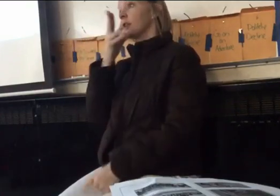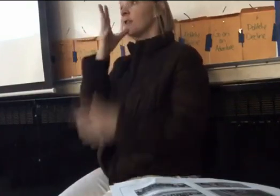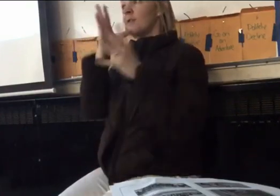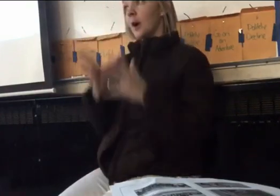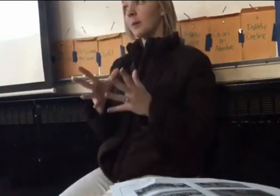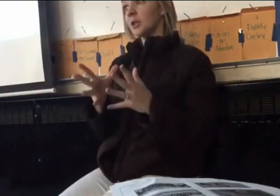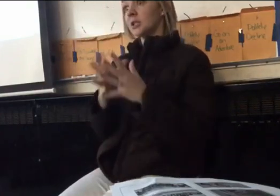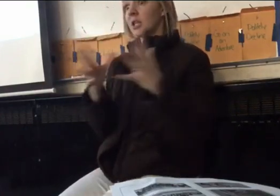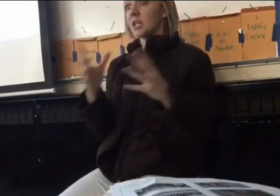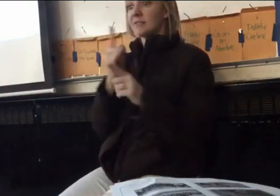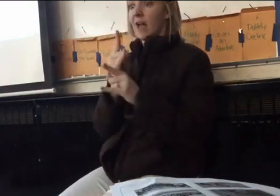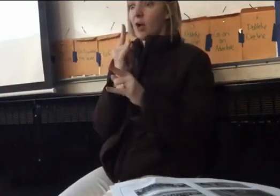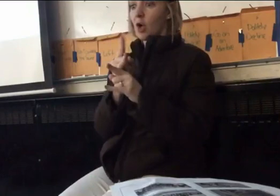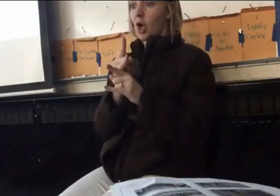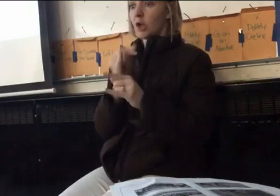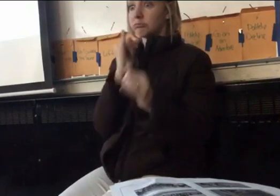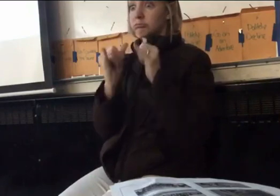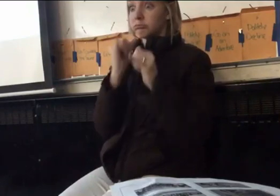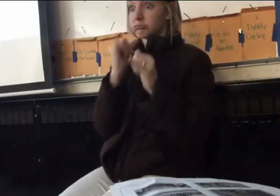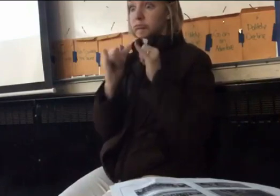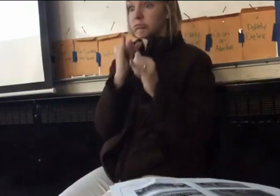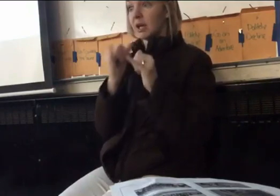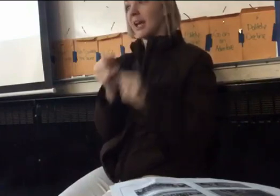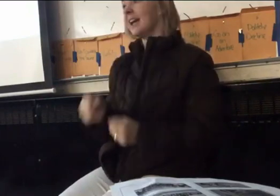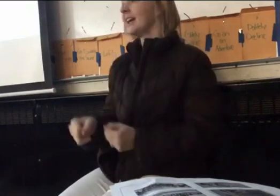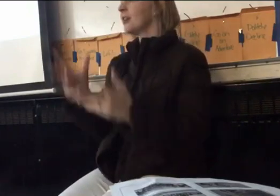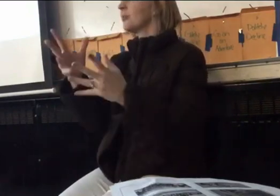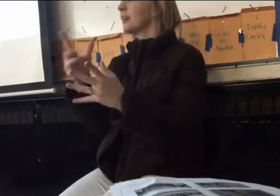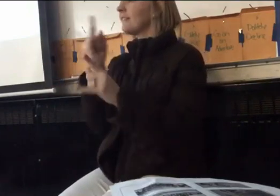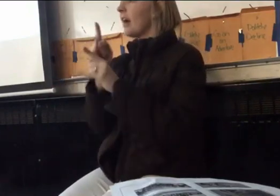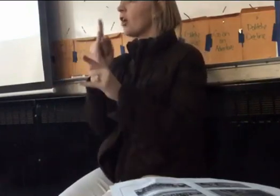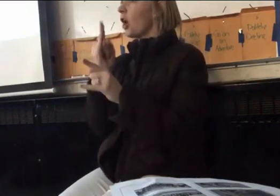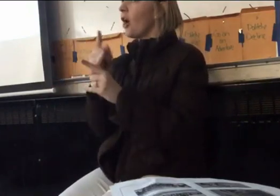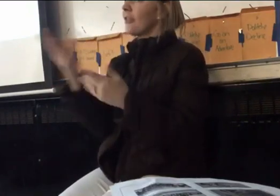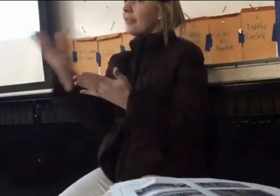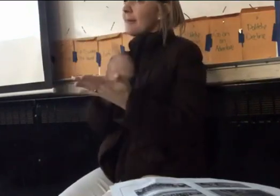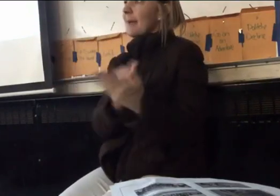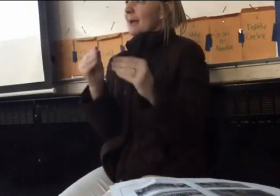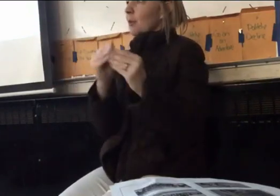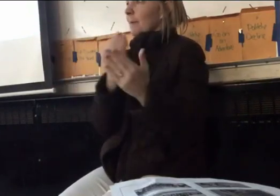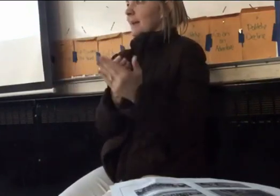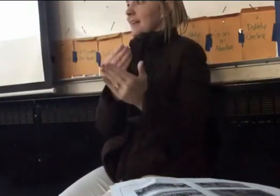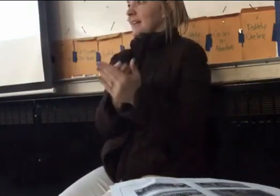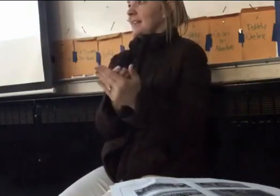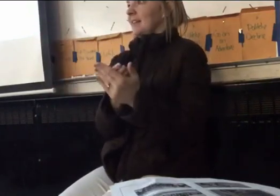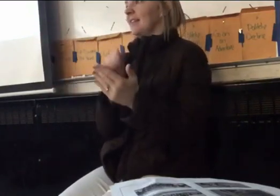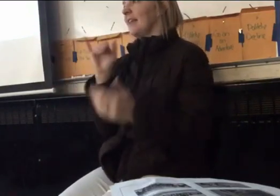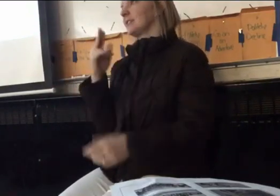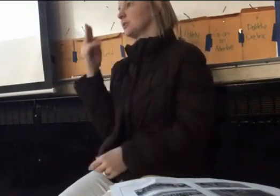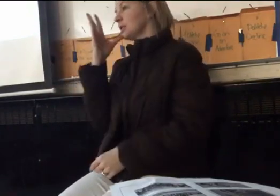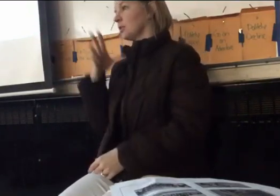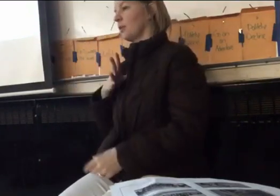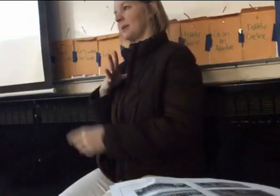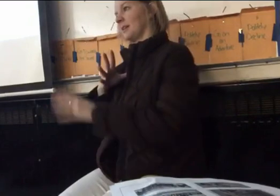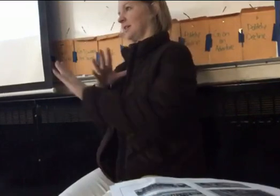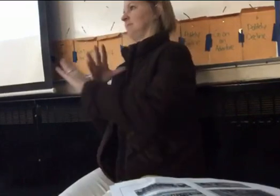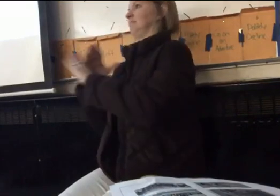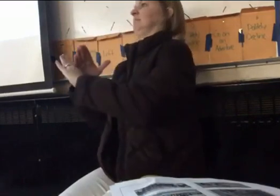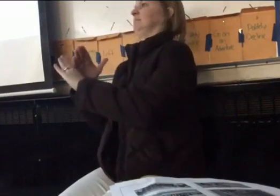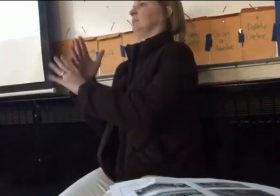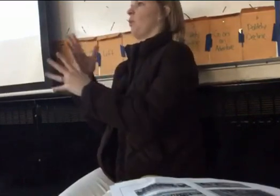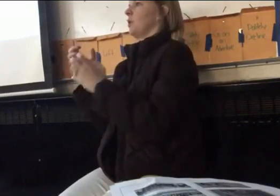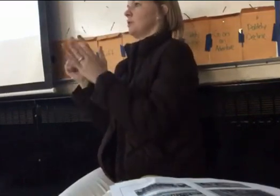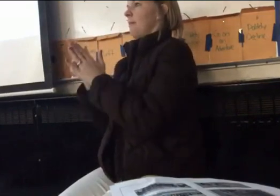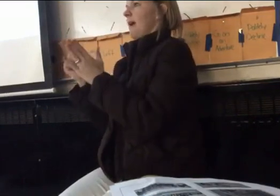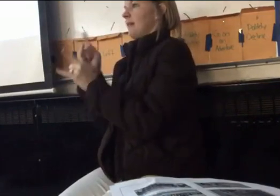lots of alcohol, access to alcohol, get rid of alcohol, they make more money. That's why it's temperance. Now,